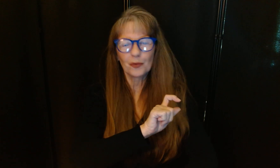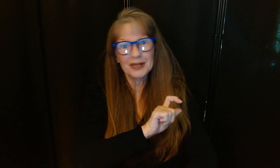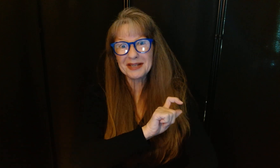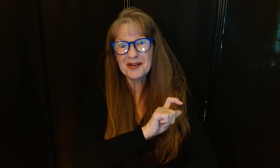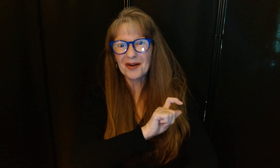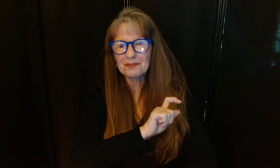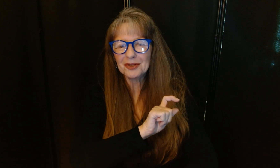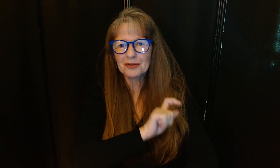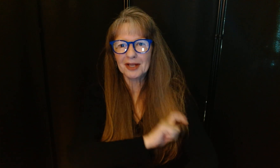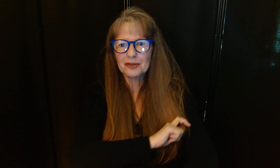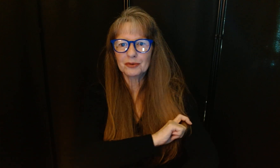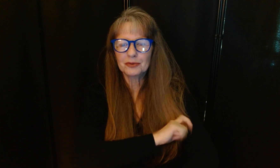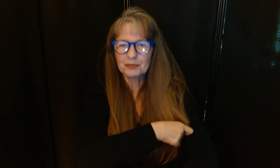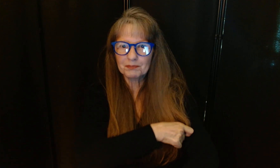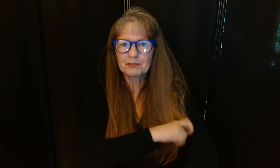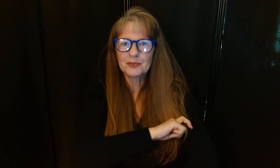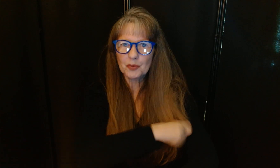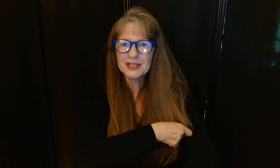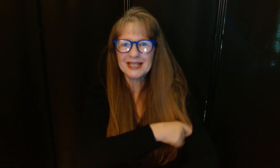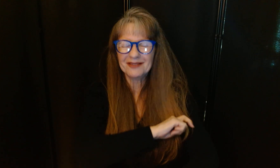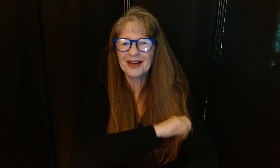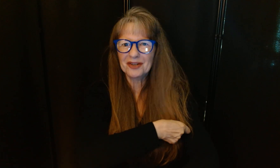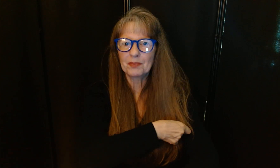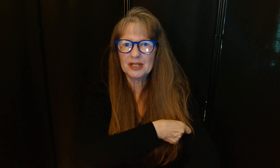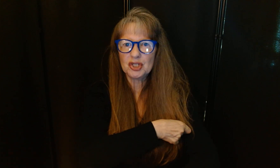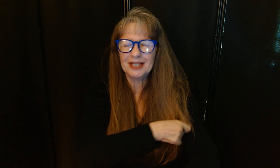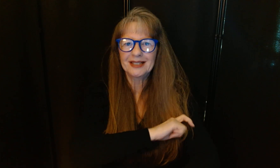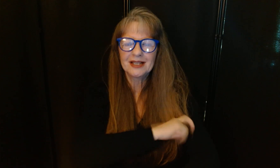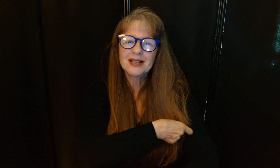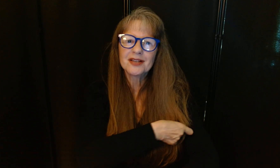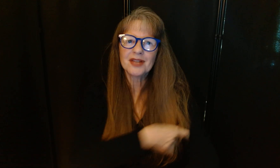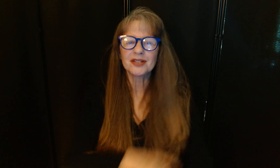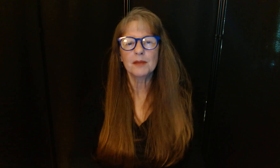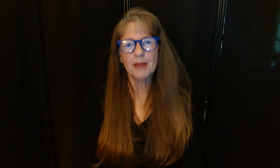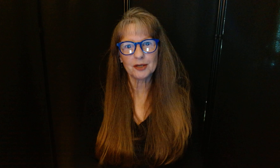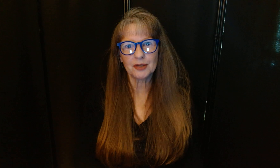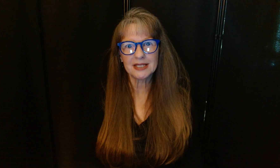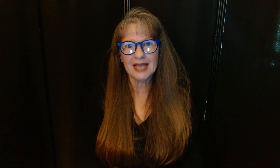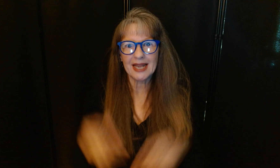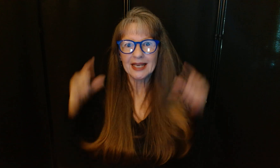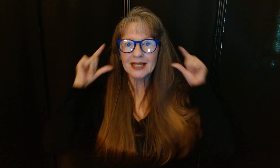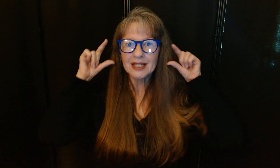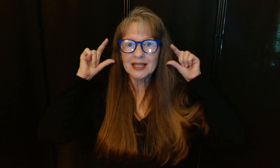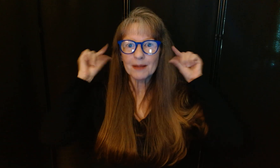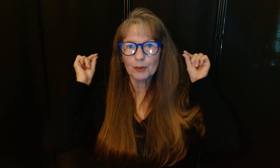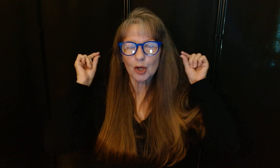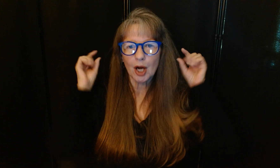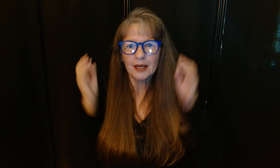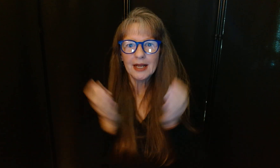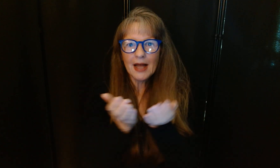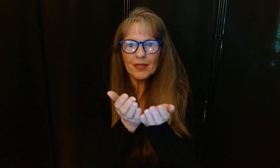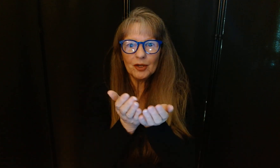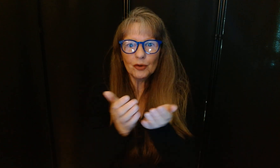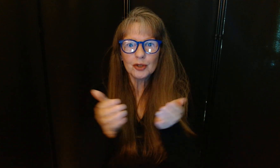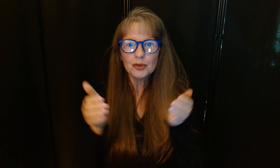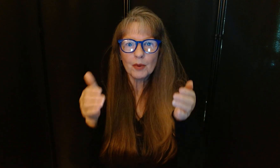really, but you're twisting, right? You're pinching. That's St. Patrick's Day. Leprechaun. And then you could do a